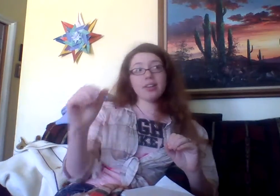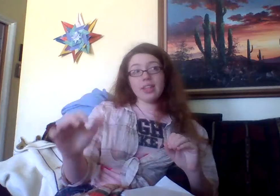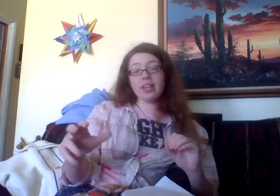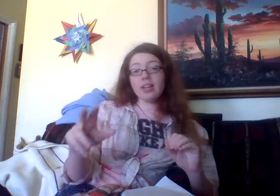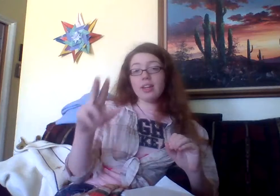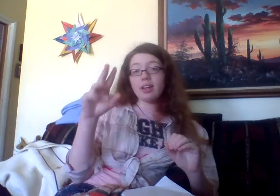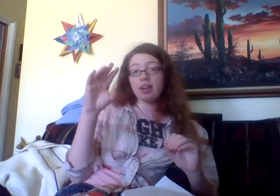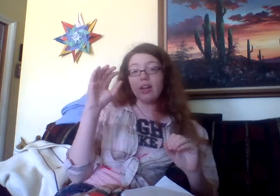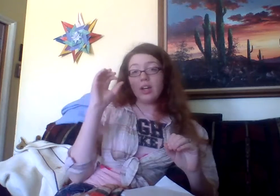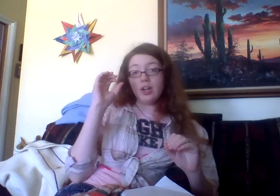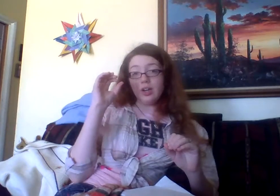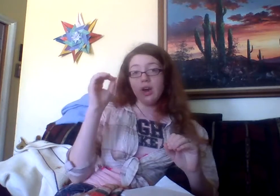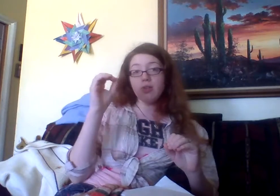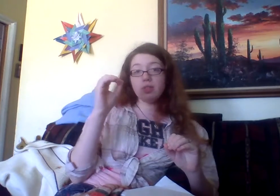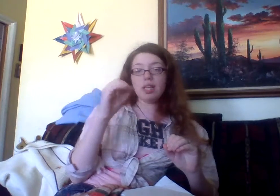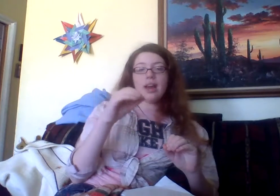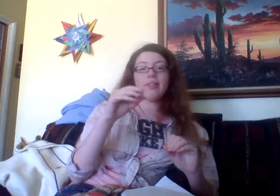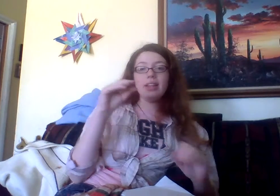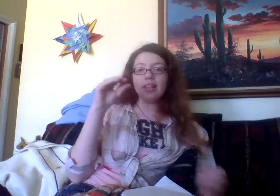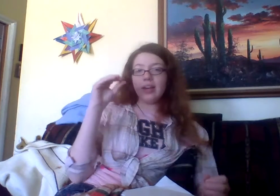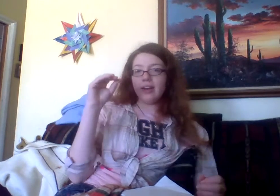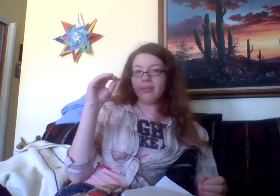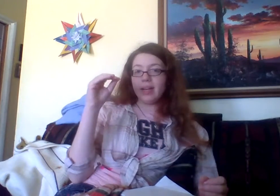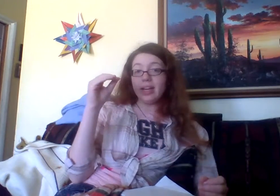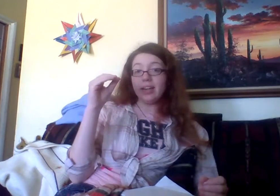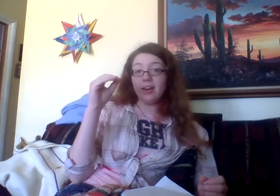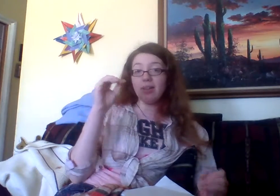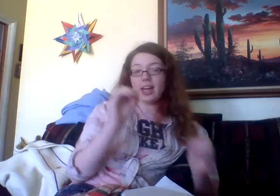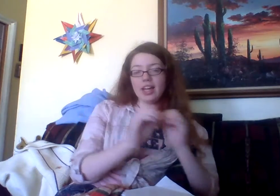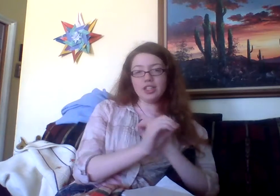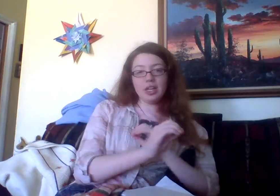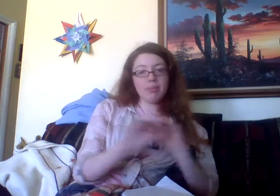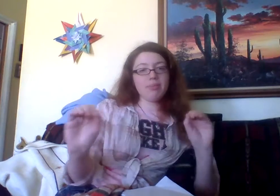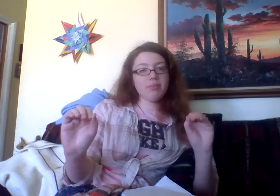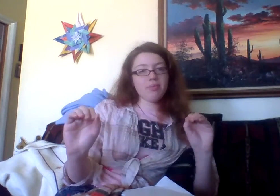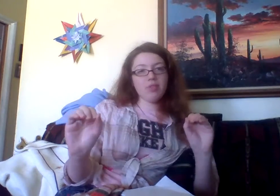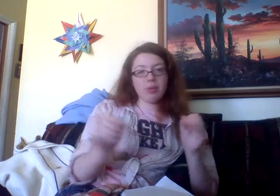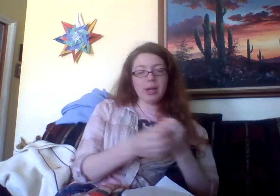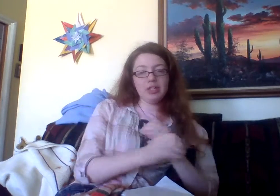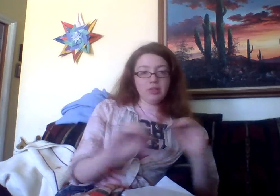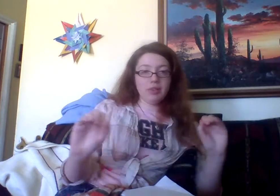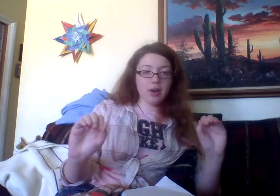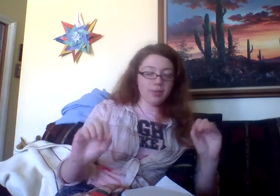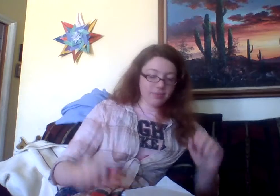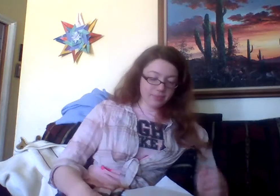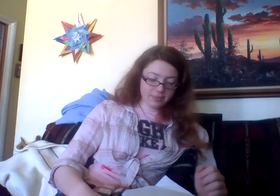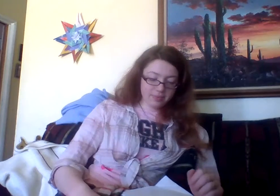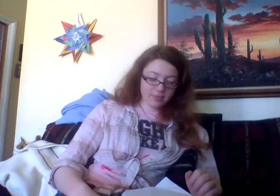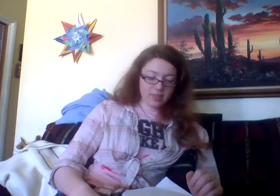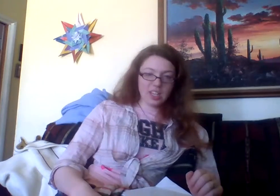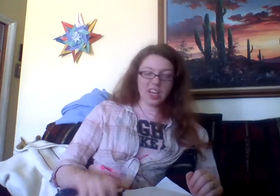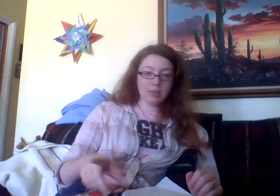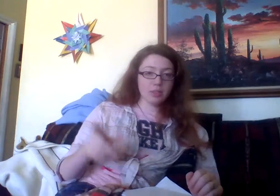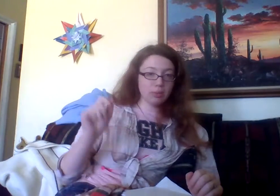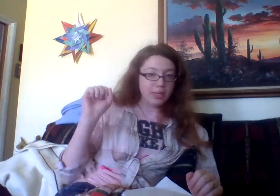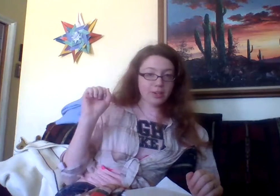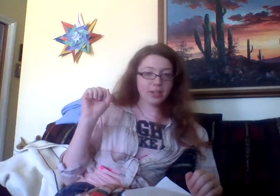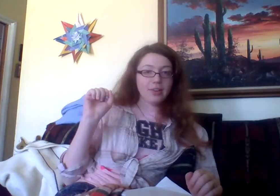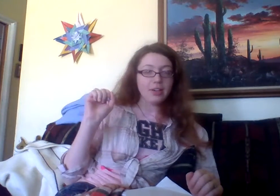the no sound, then the making an O hand shape will remind you of no. And I'm assuming you're hearing if